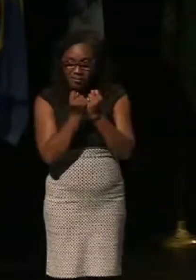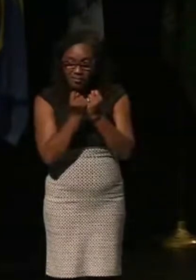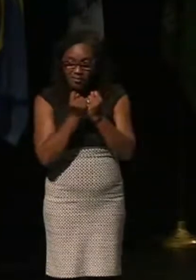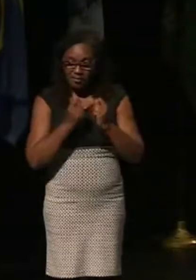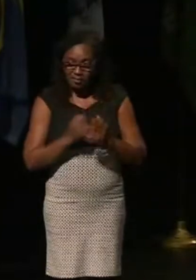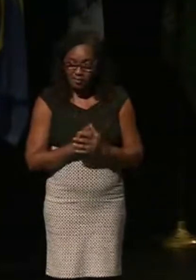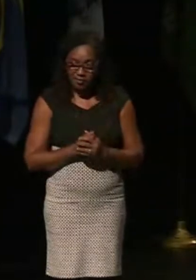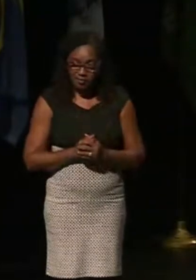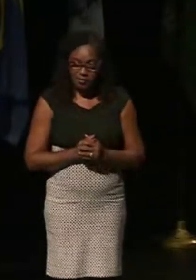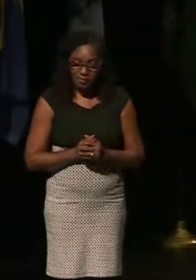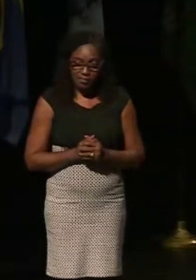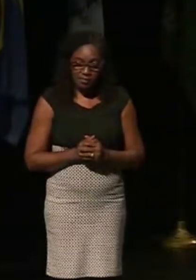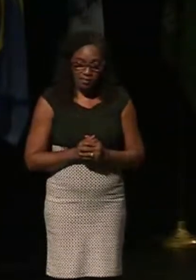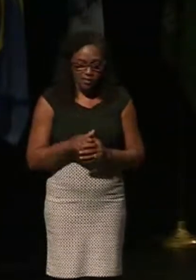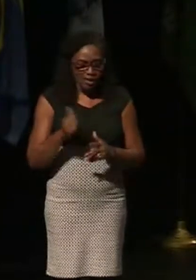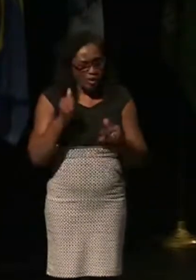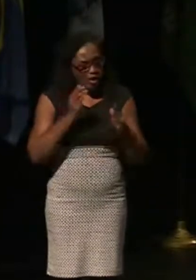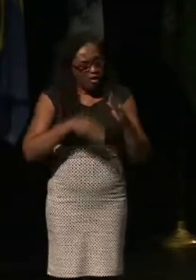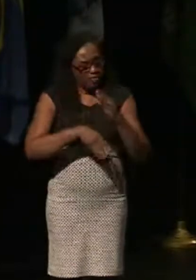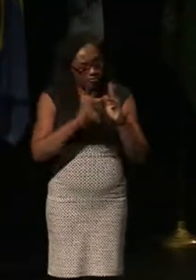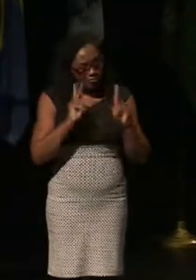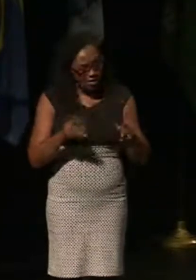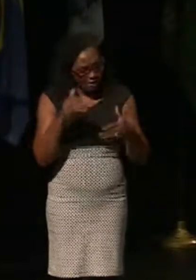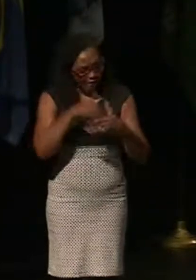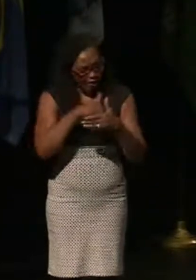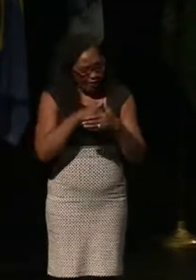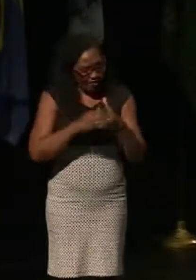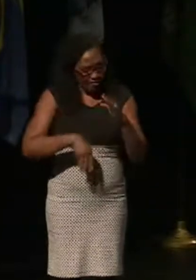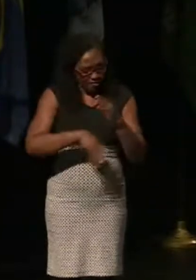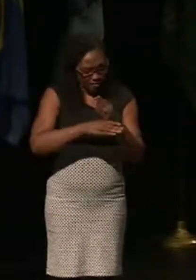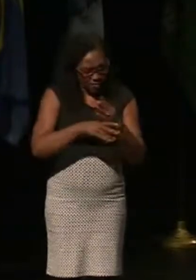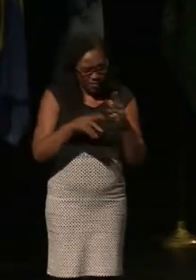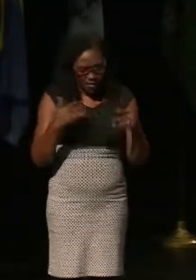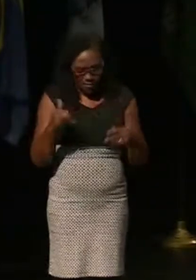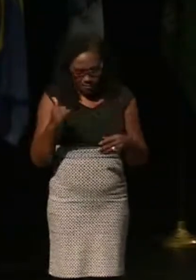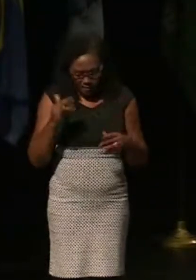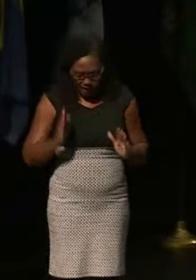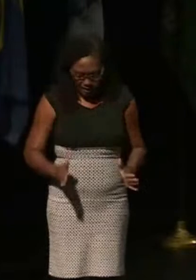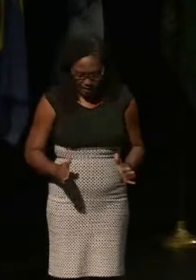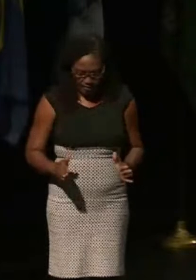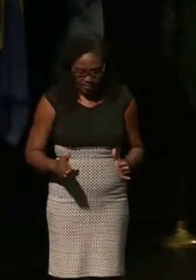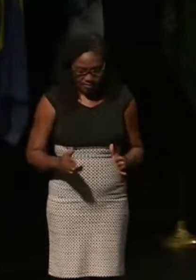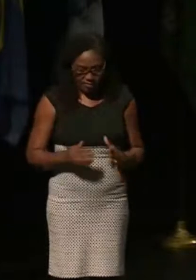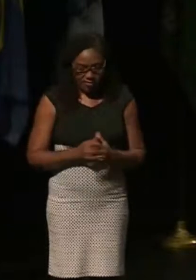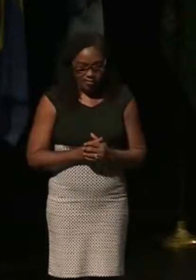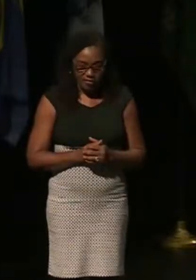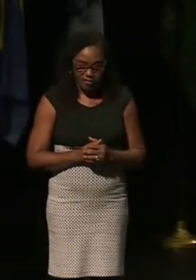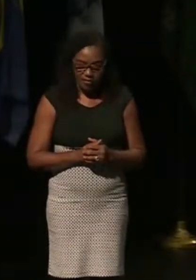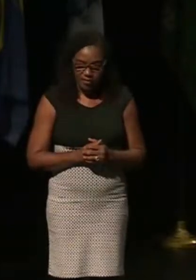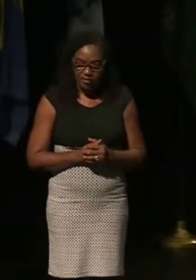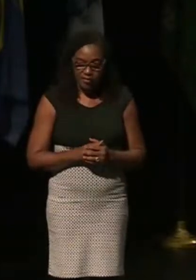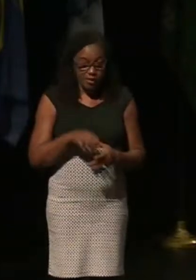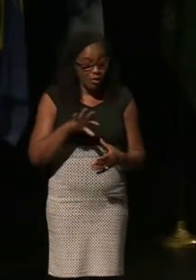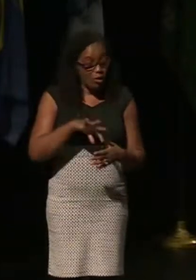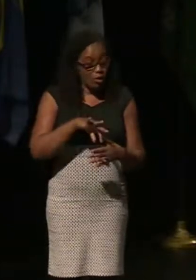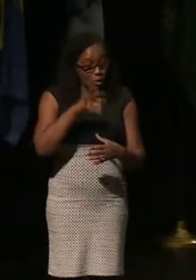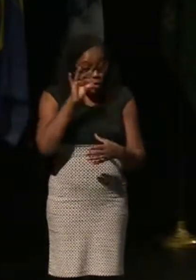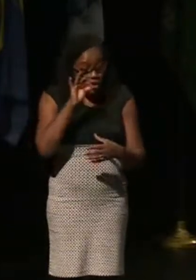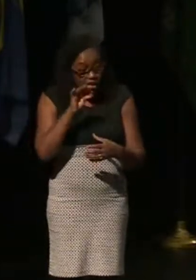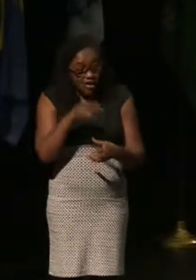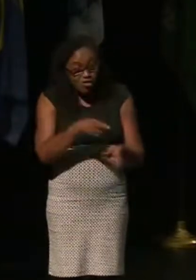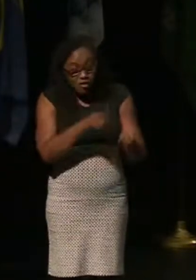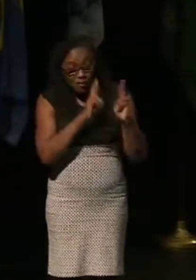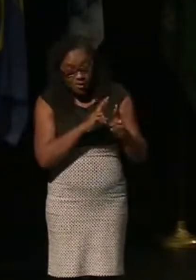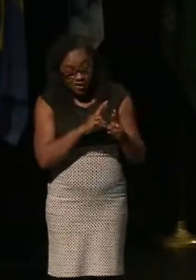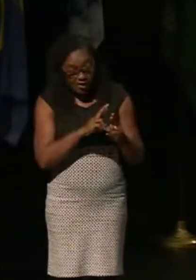And another football player from Colette Morgan has been selected for the Trinidad and Tobago